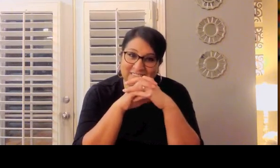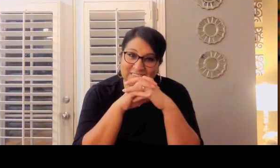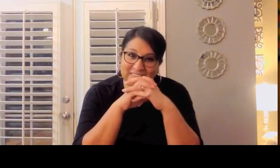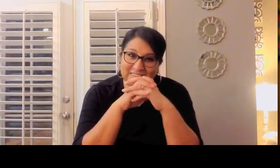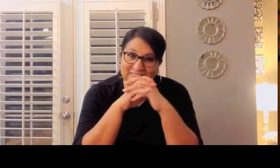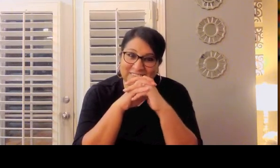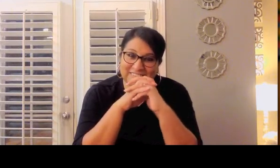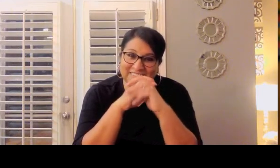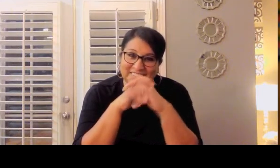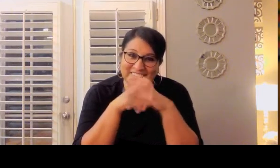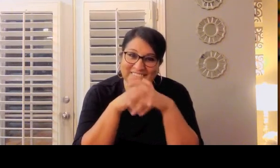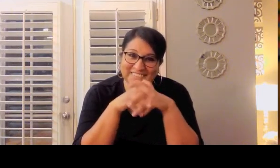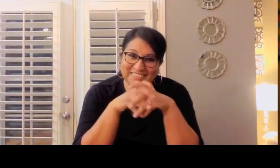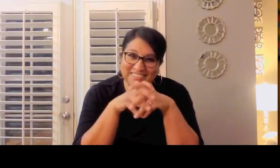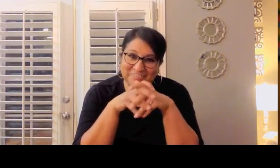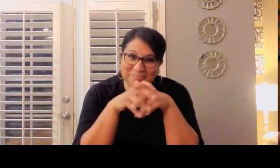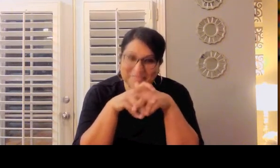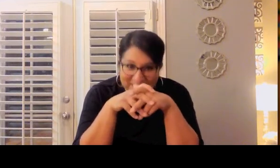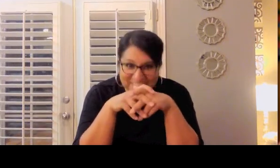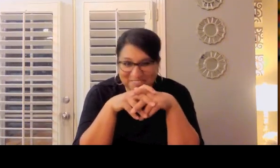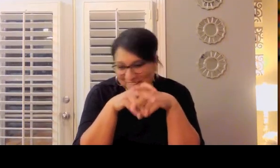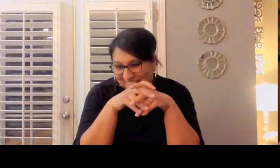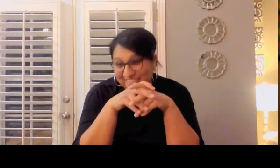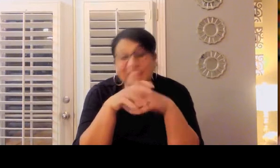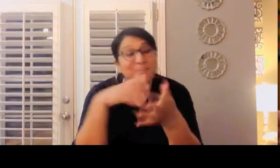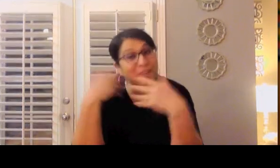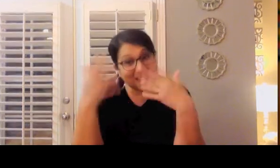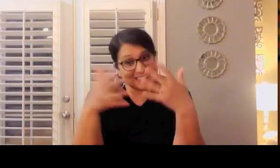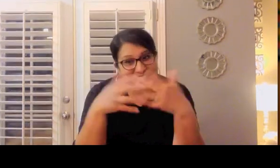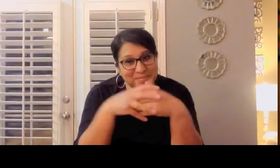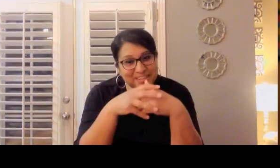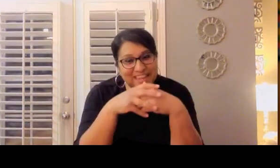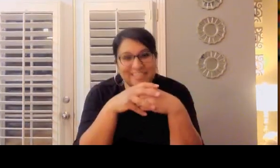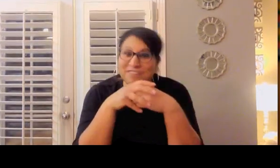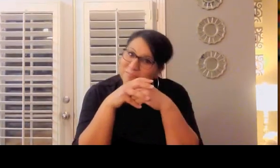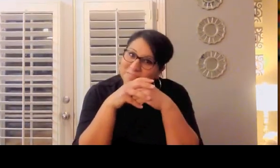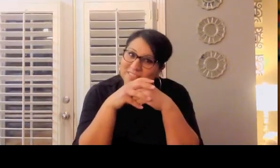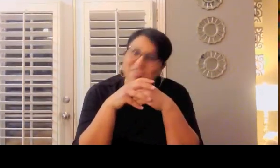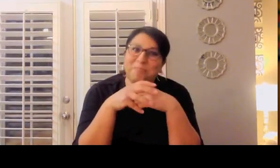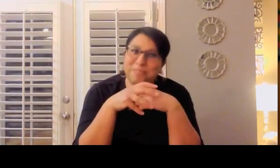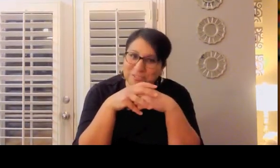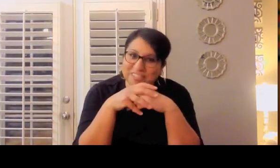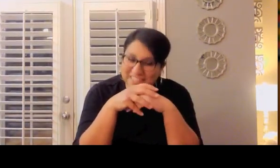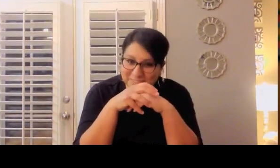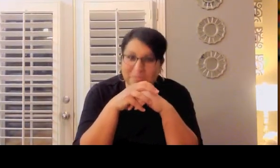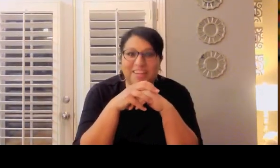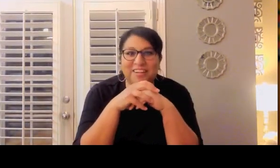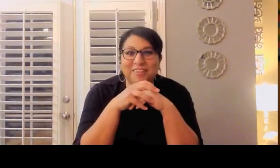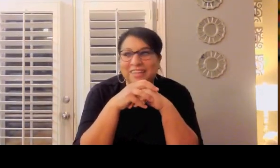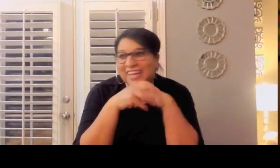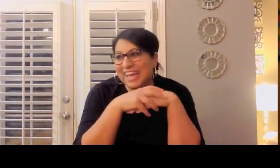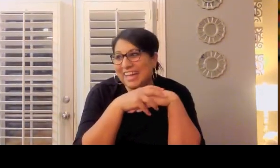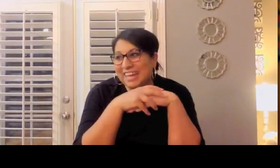your cookies are amazing. Thank you for asking me and giving me this opportunity as